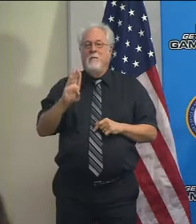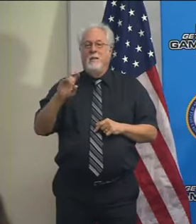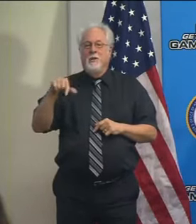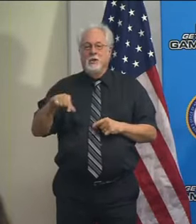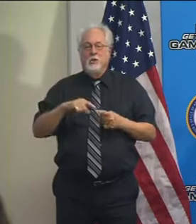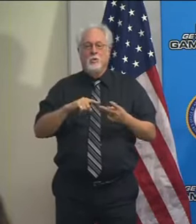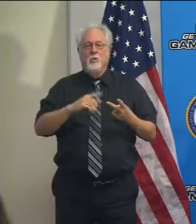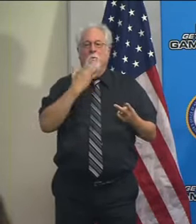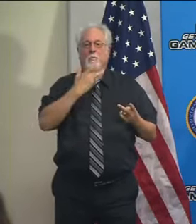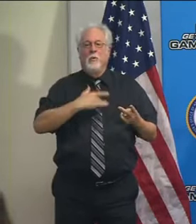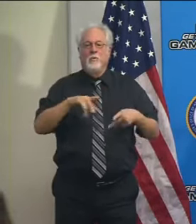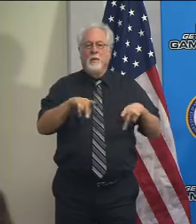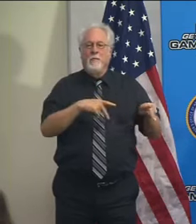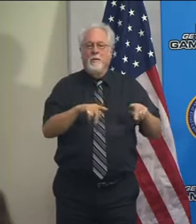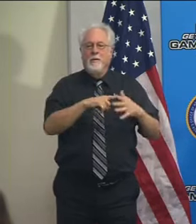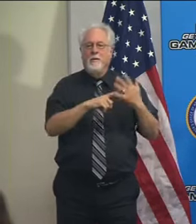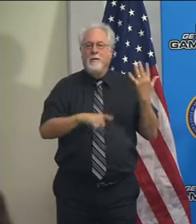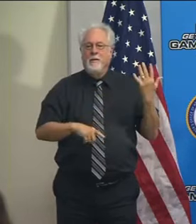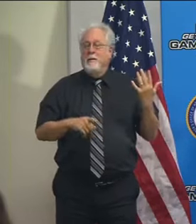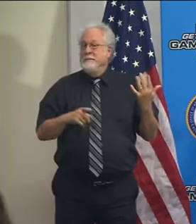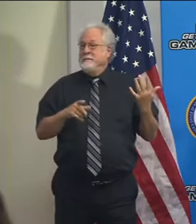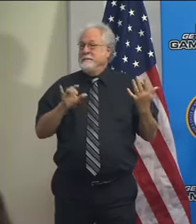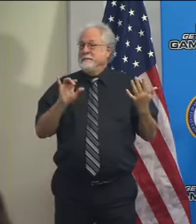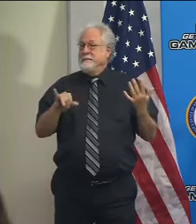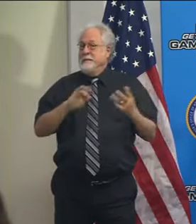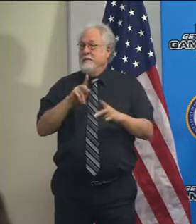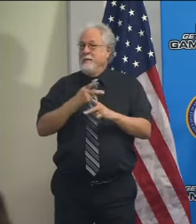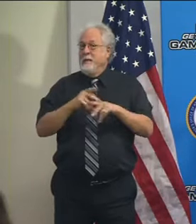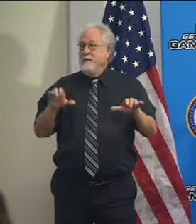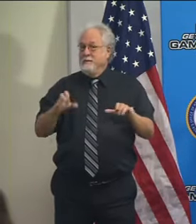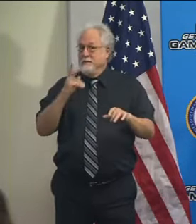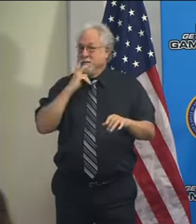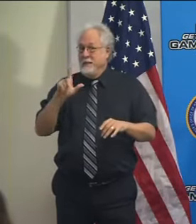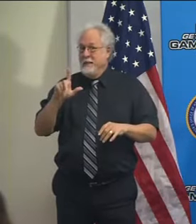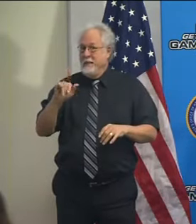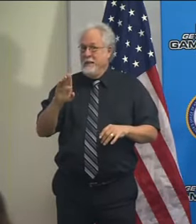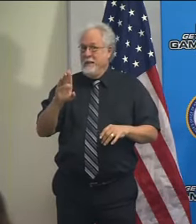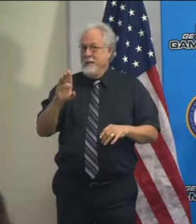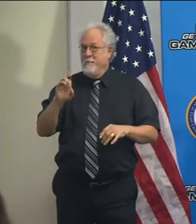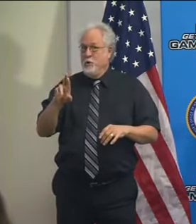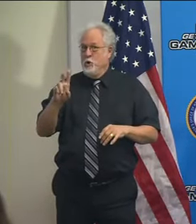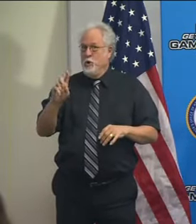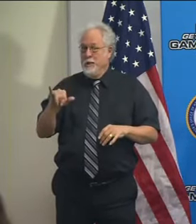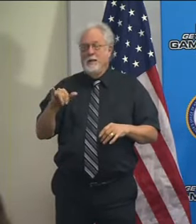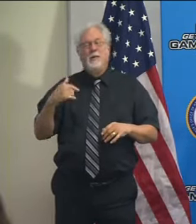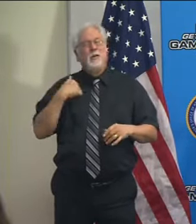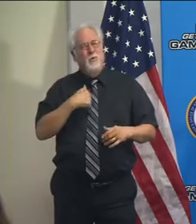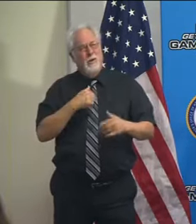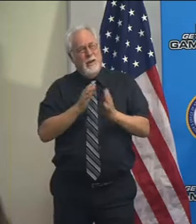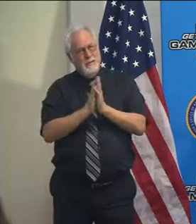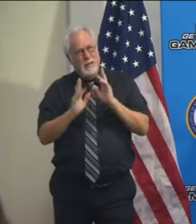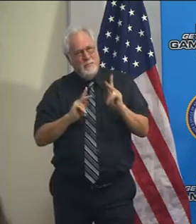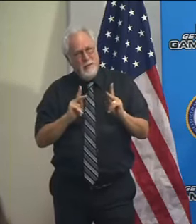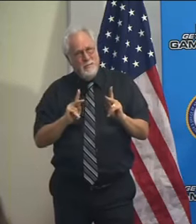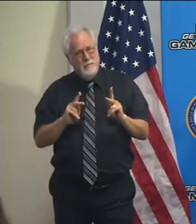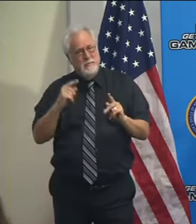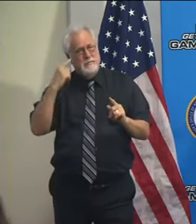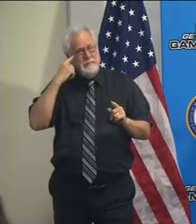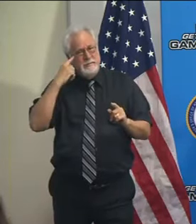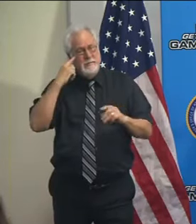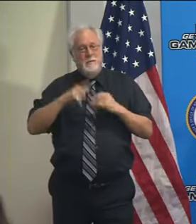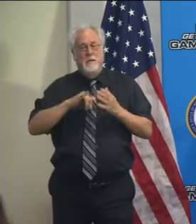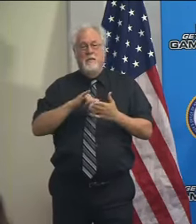forth, many of the same types of activities that you would see on Labor Day. So we are asking people to be especially mindful of